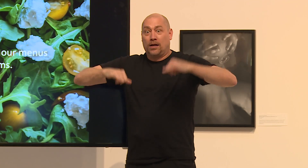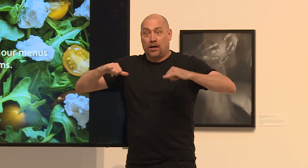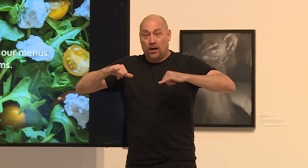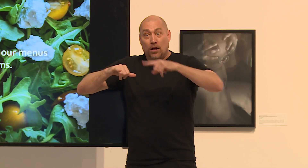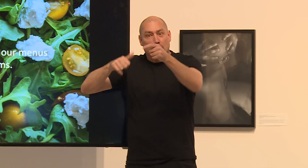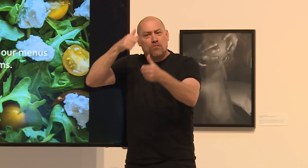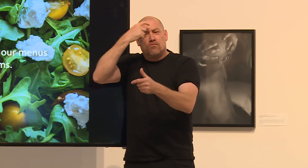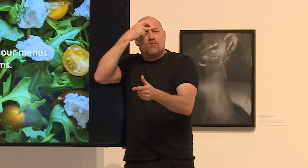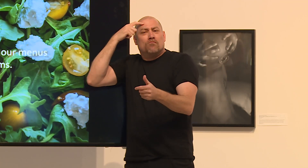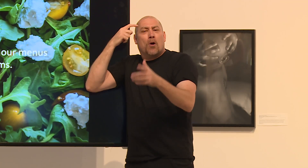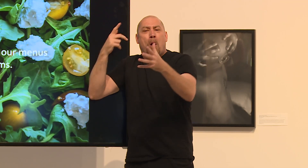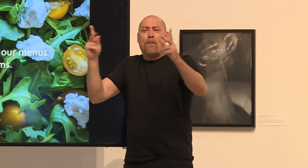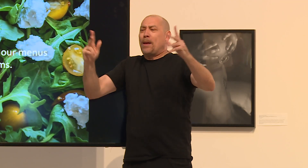pizza.